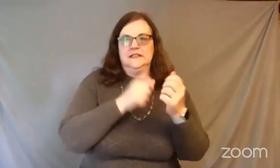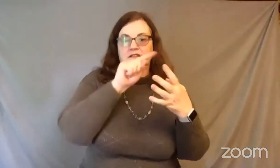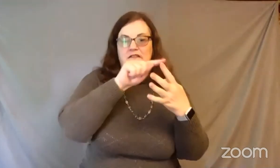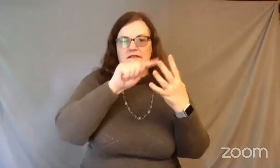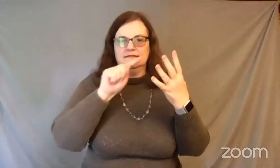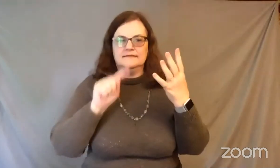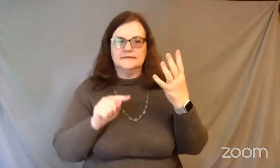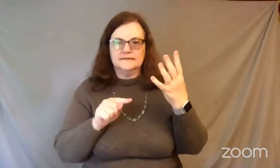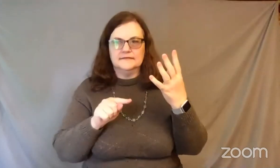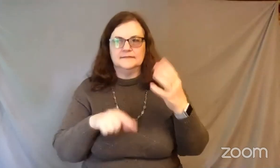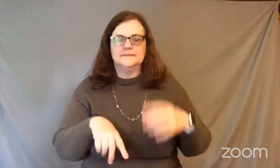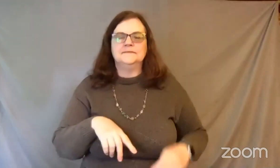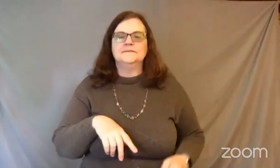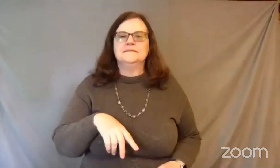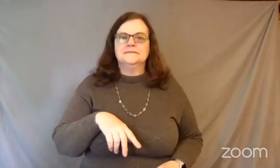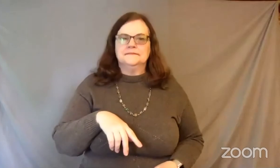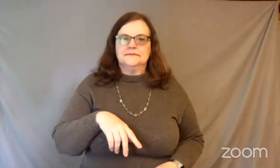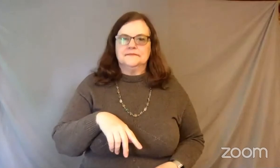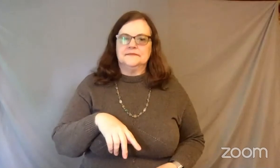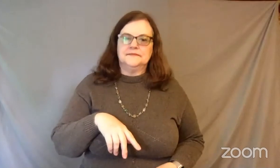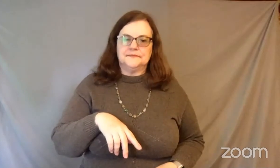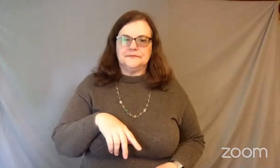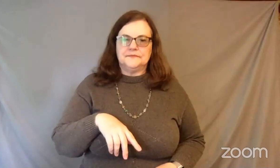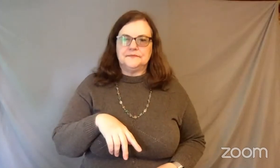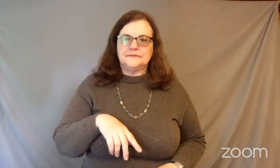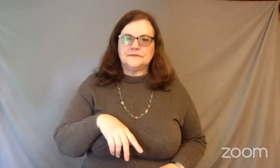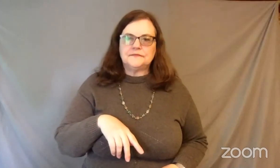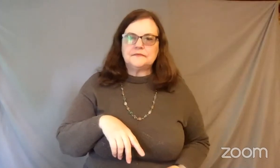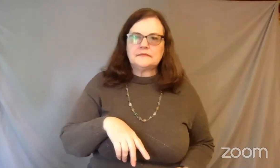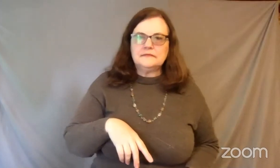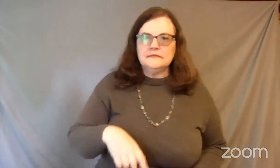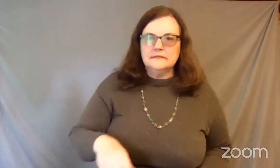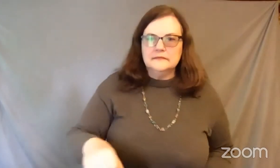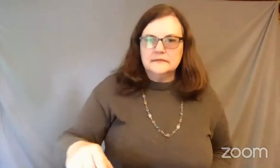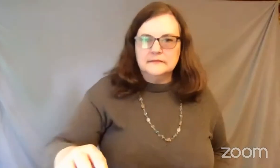With those research questions, I'd like to share some of the results that we've come up with.